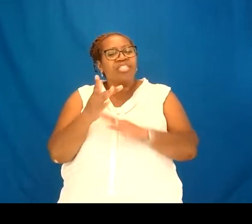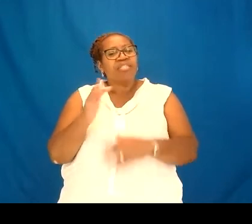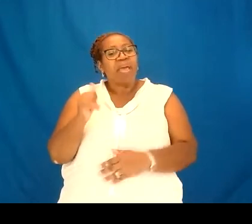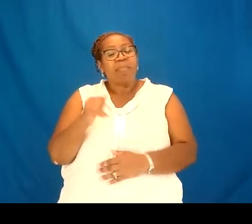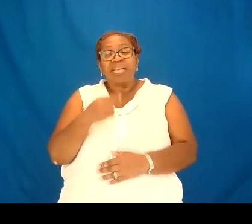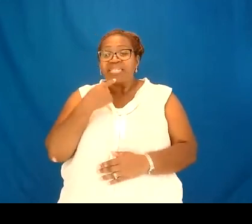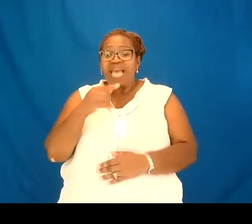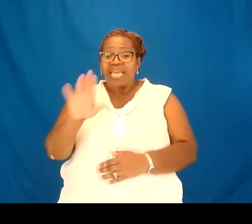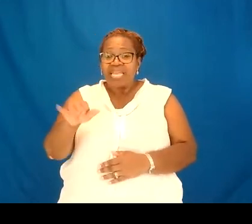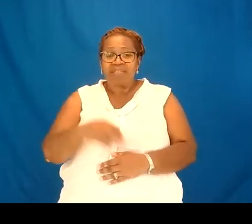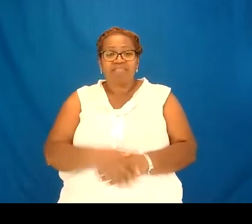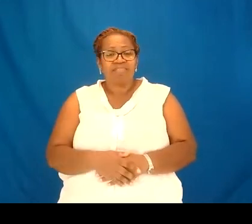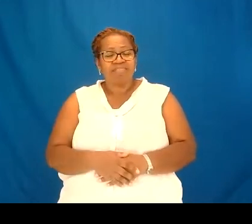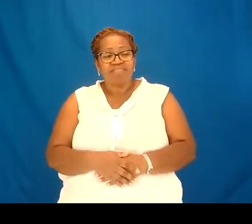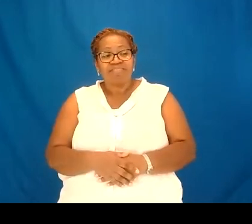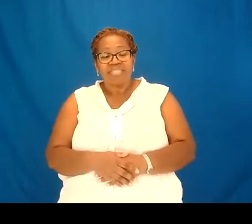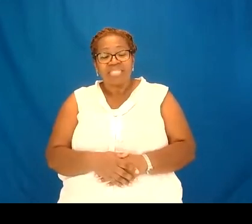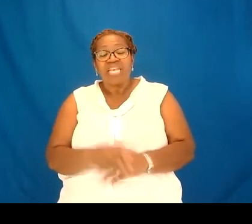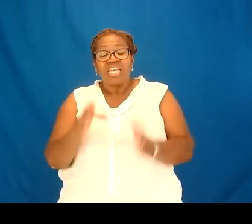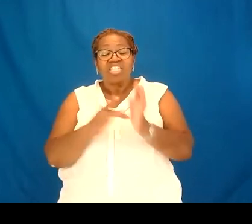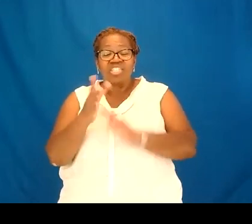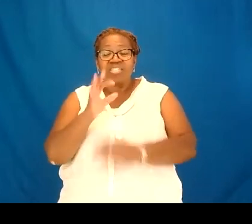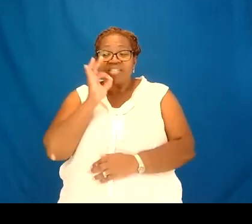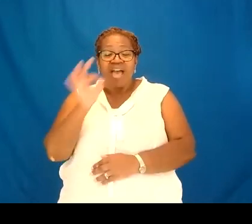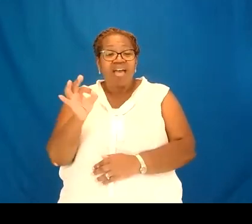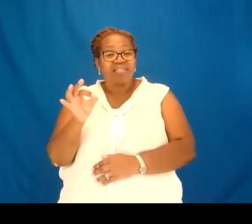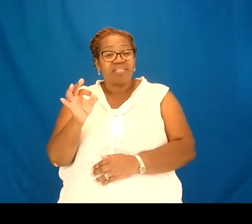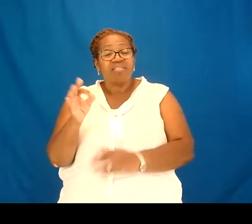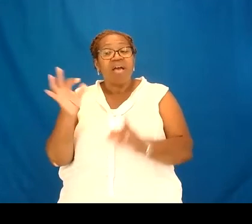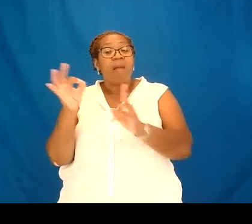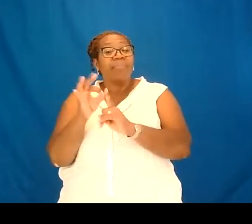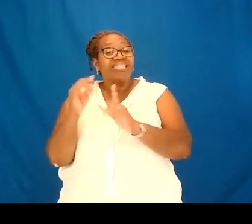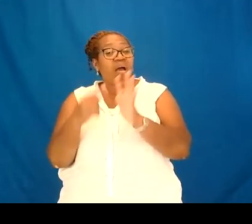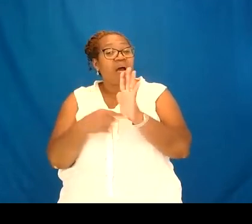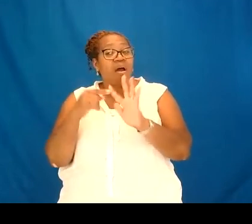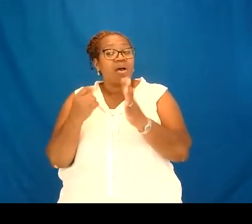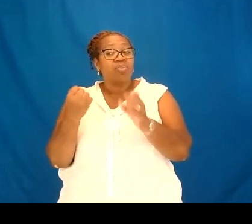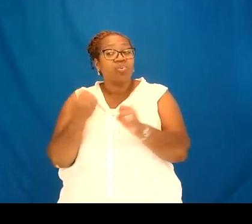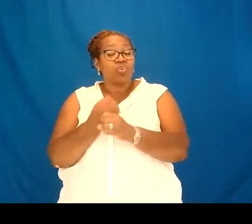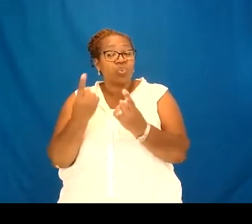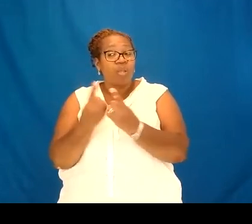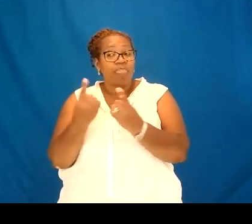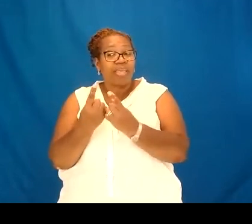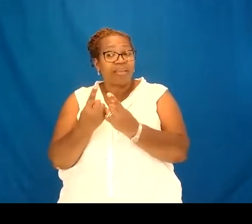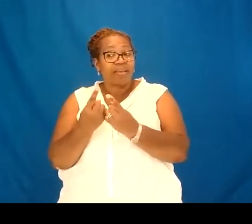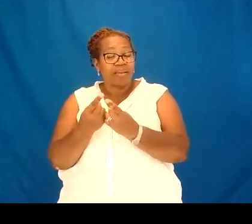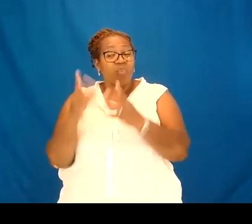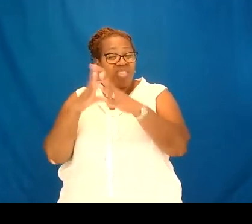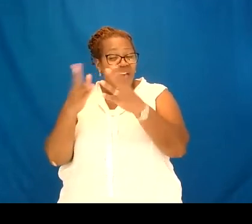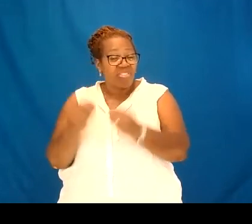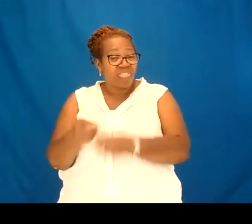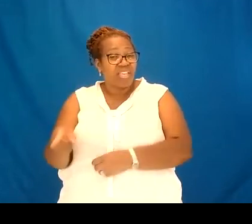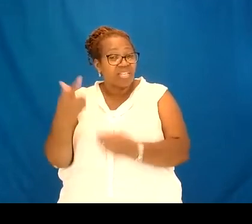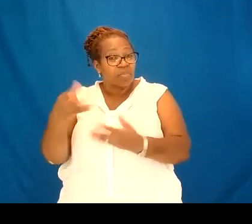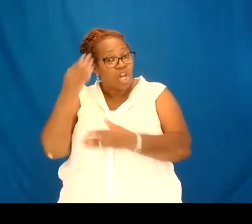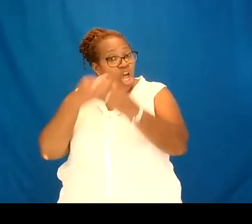Jesus asks Peter to do something with all he has received. He is asking Peter to follow his example and stand on the